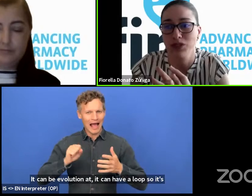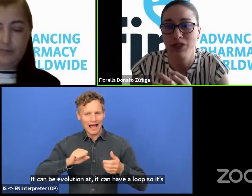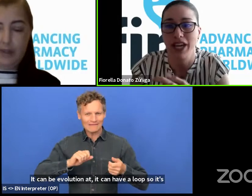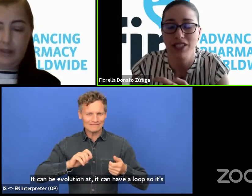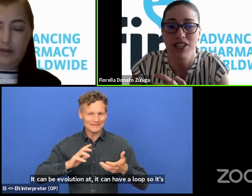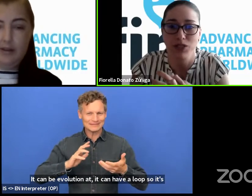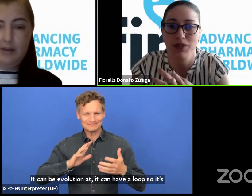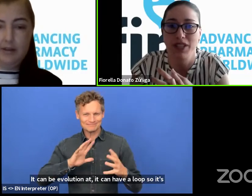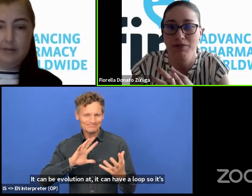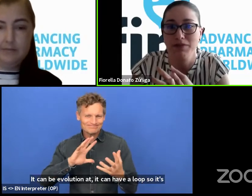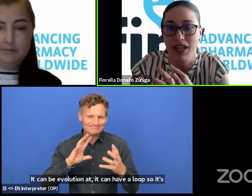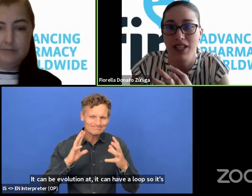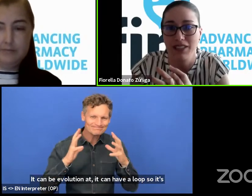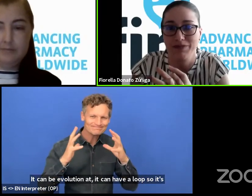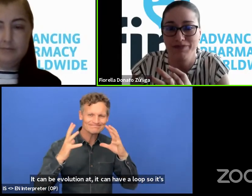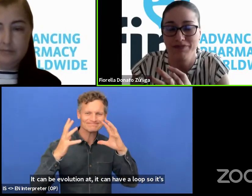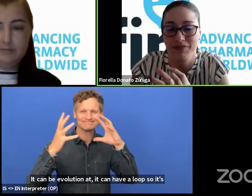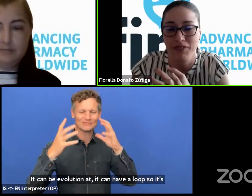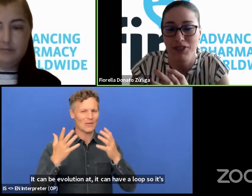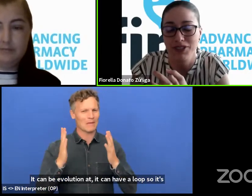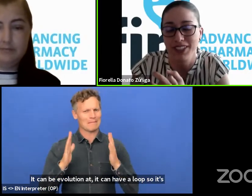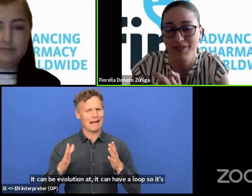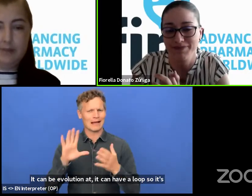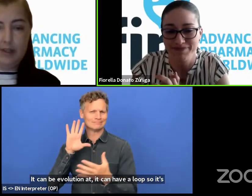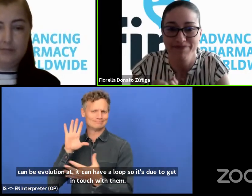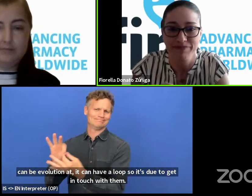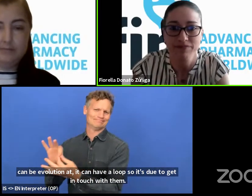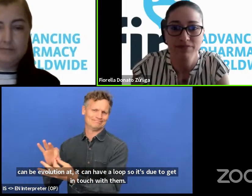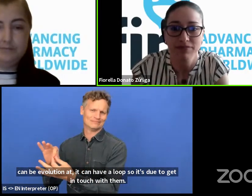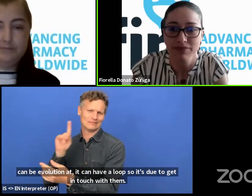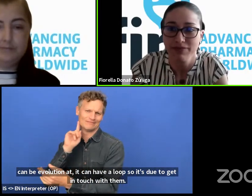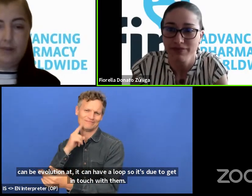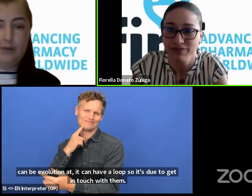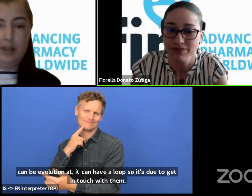to get in touch with them first.